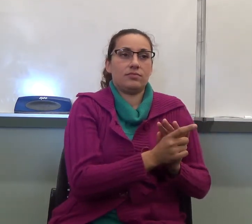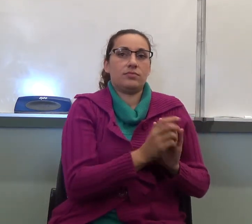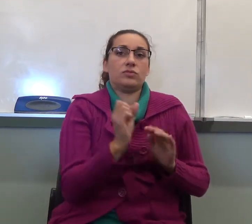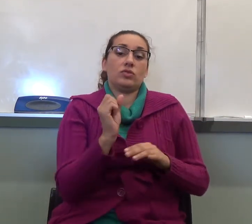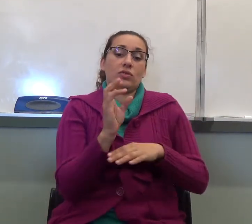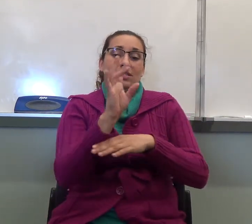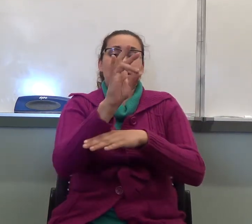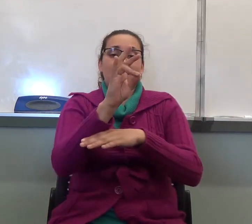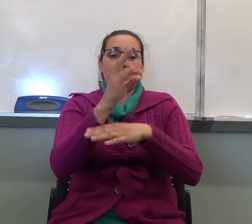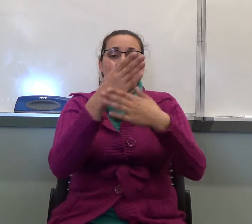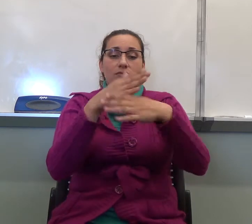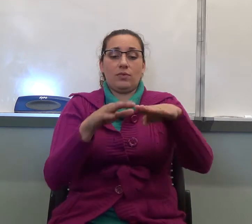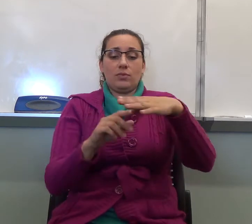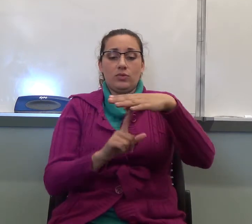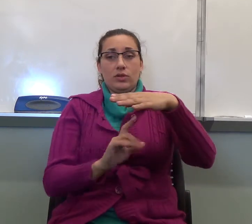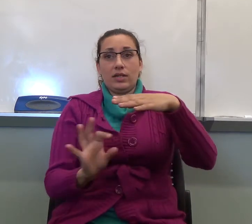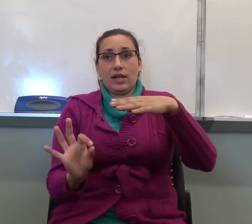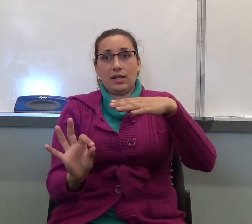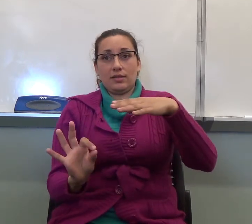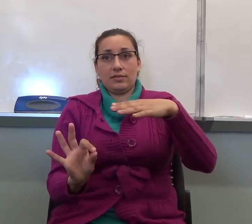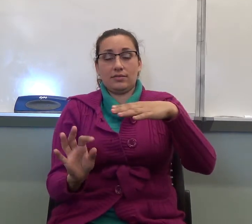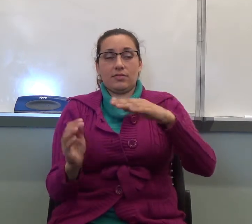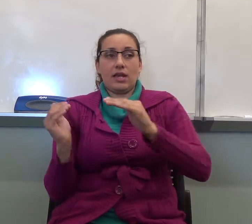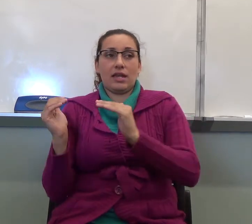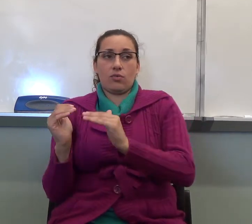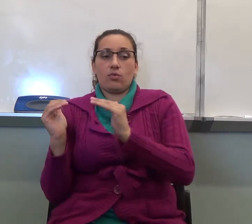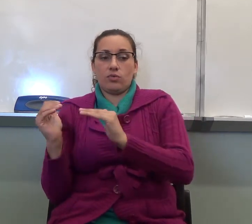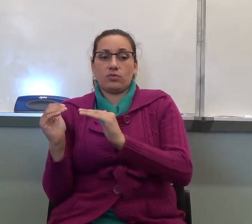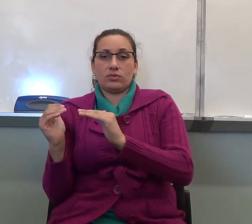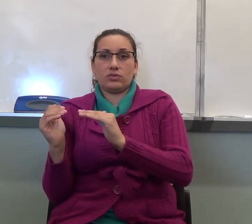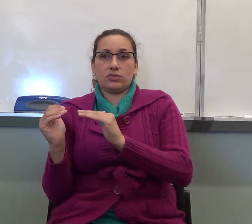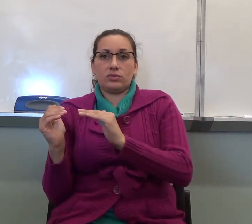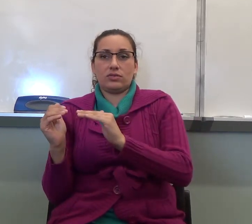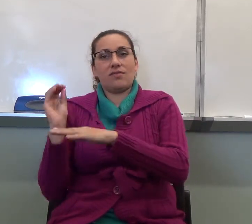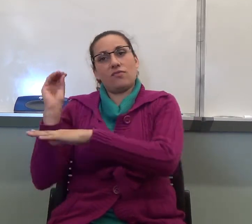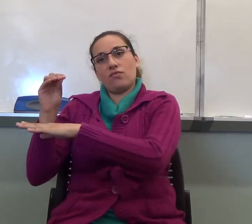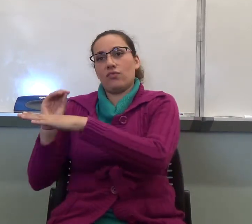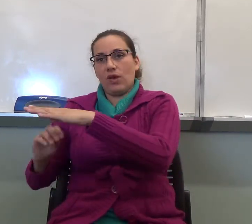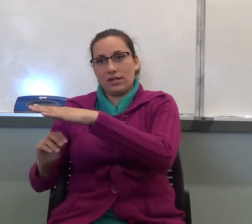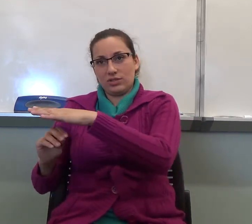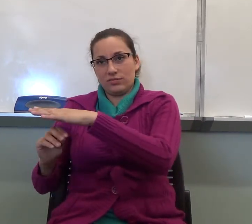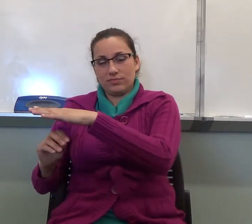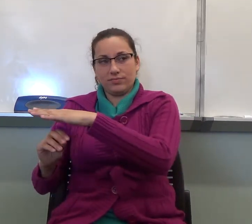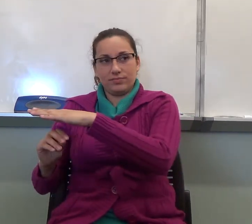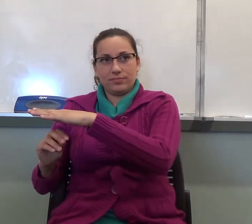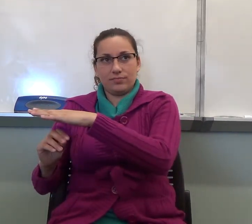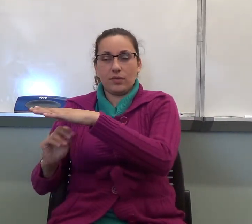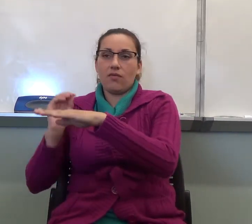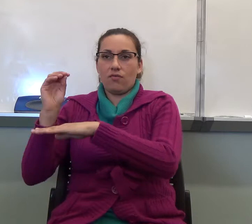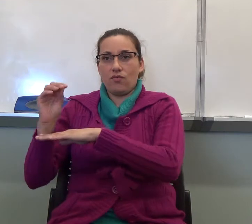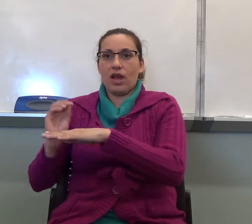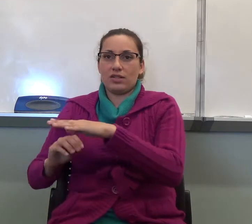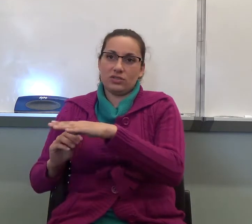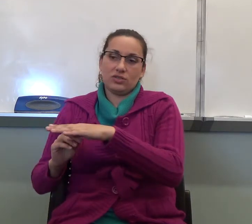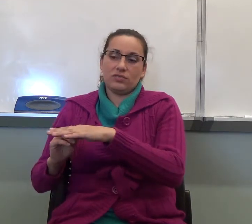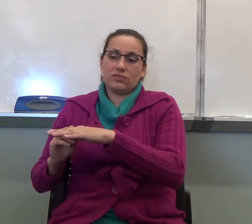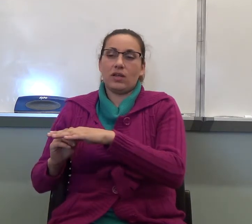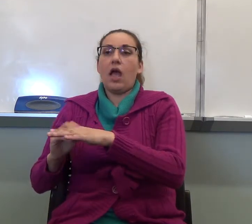by 29, and that would be the fraction of students that will be early to class. Isn't